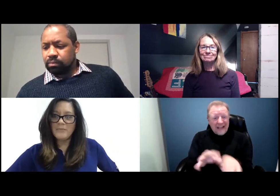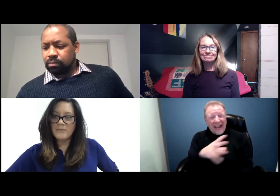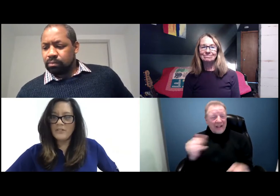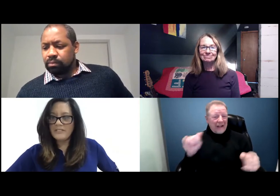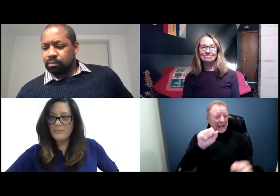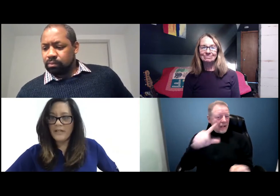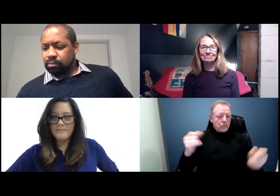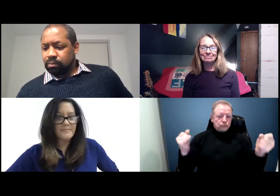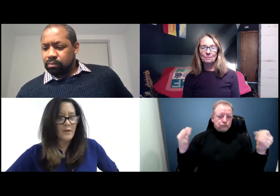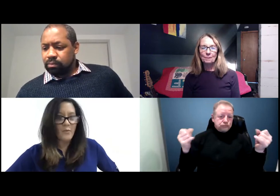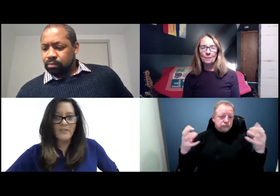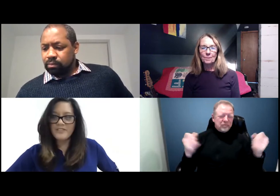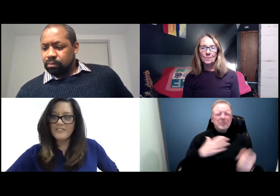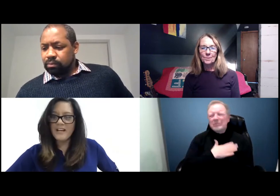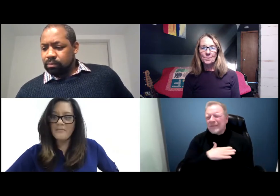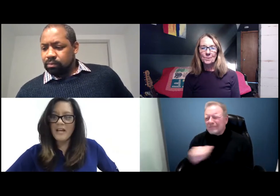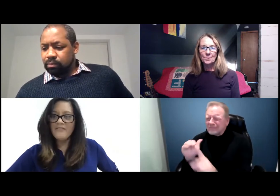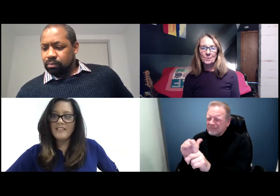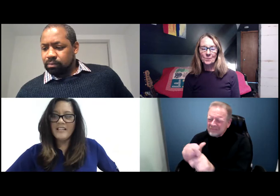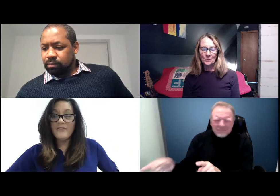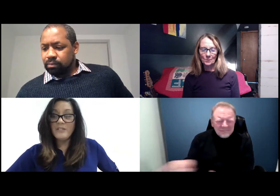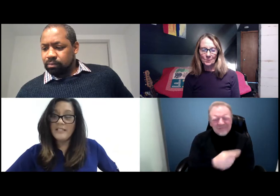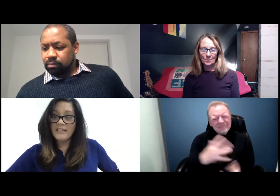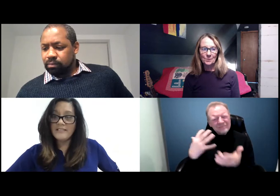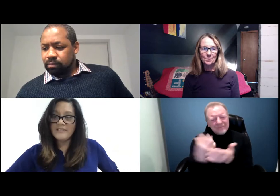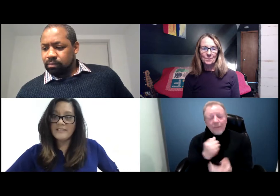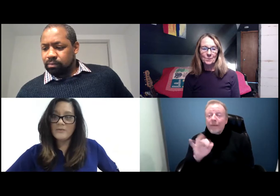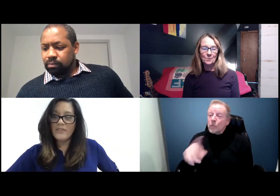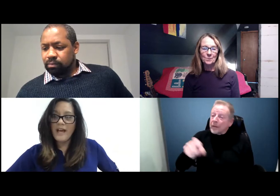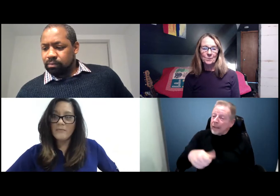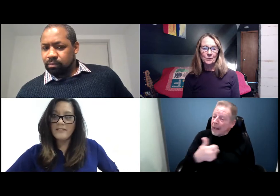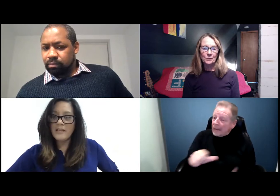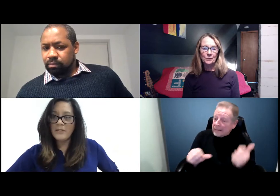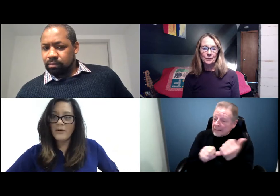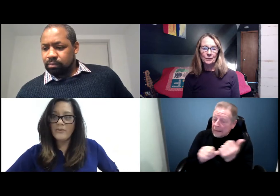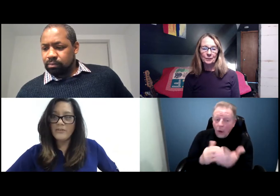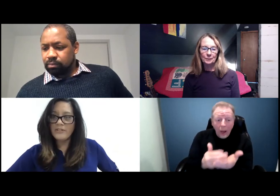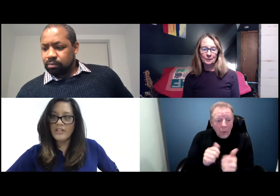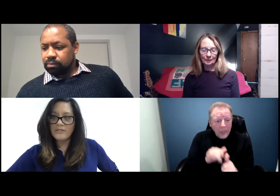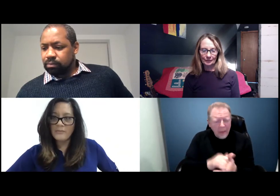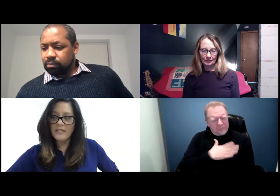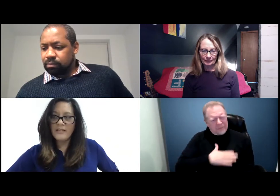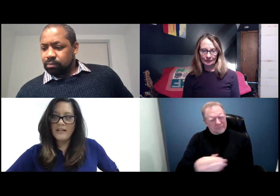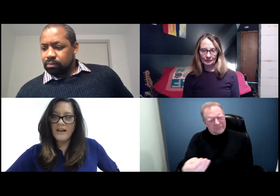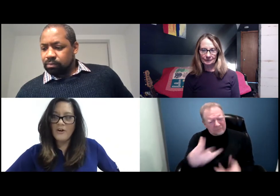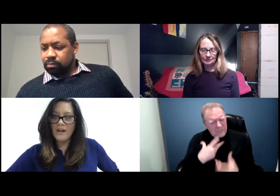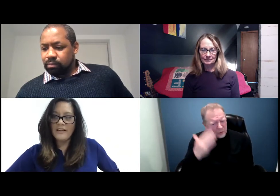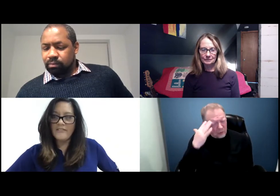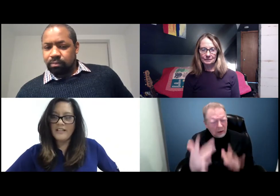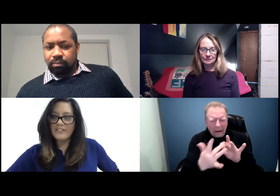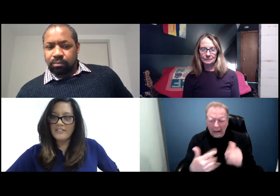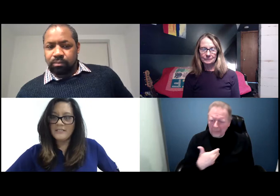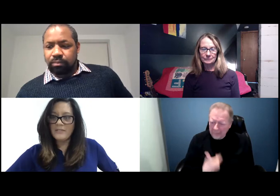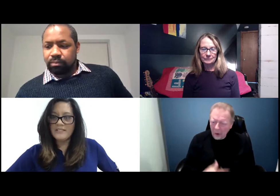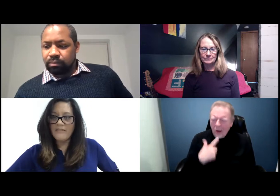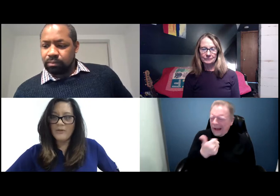please participate while there's still time left. If you need any assistance with that, please let me know. You can reach out to me or any of